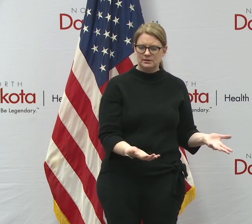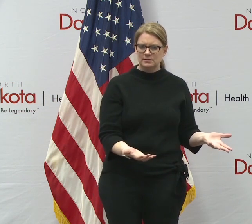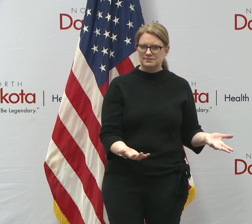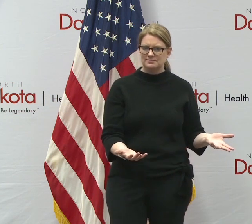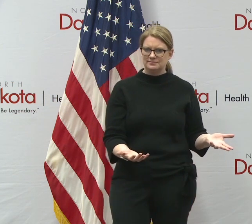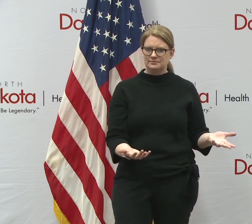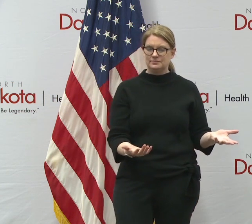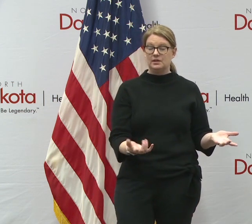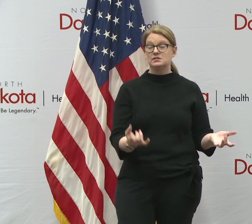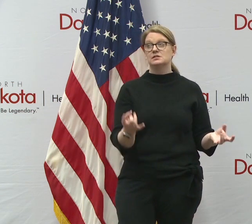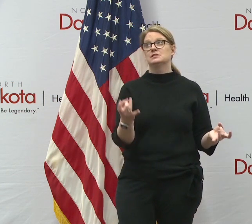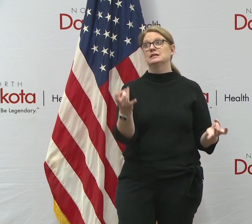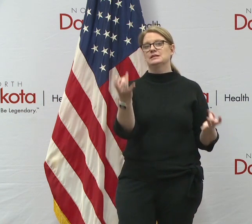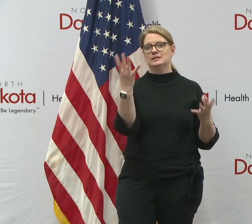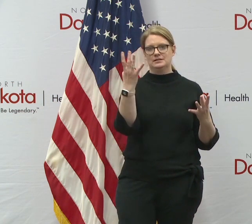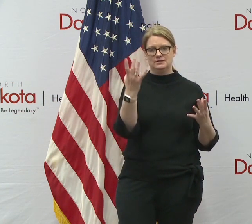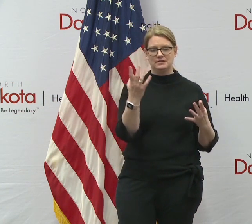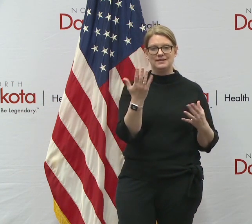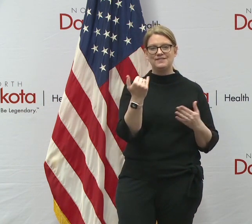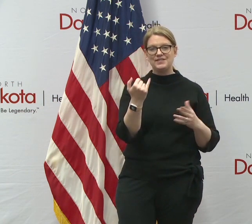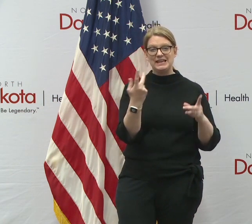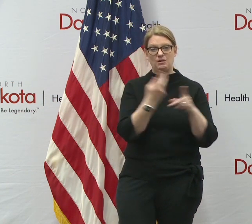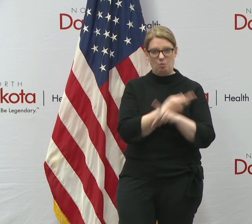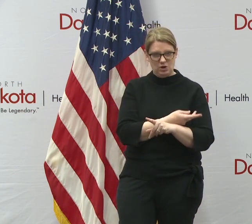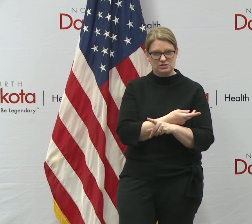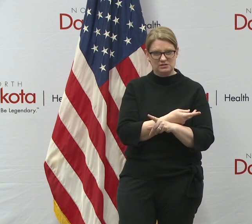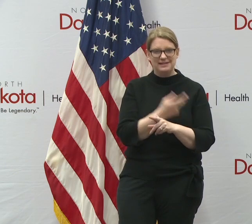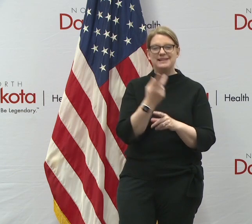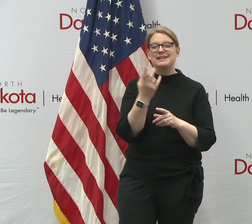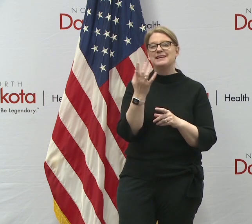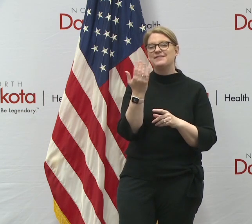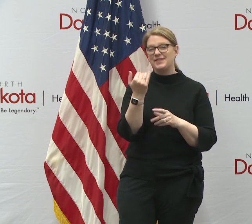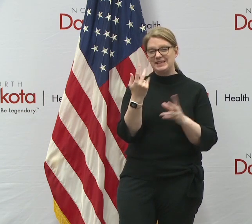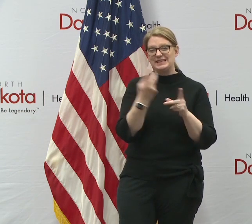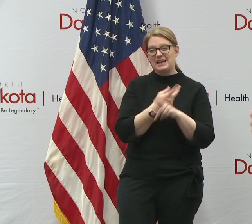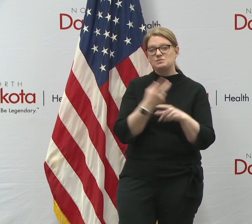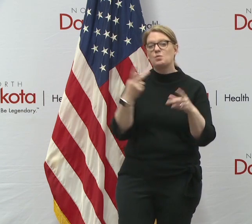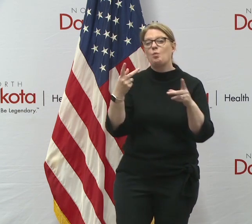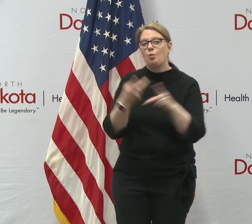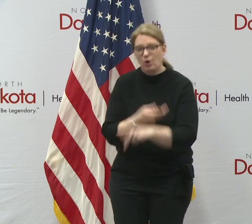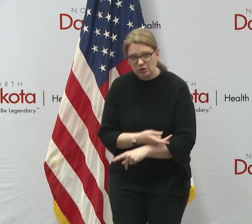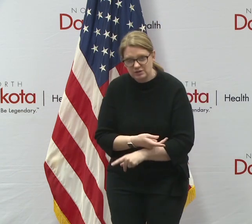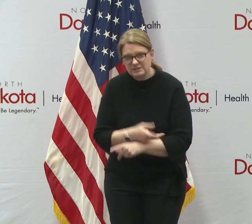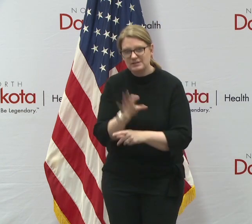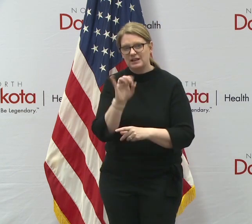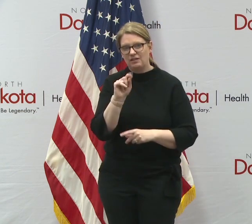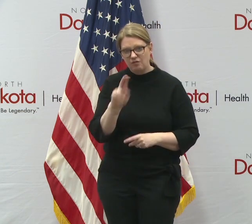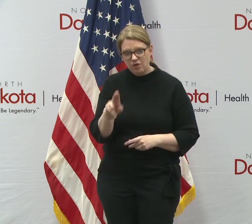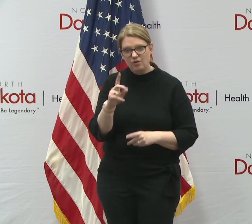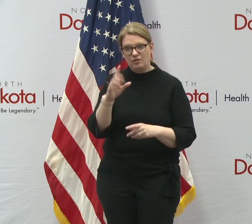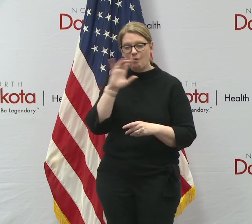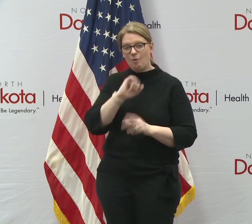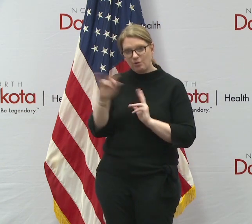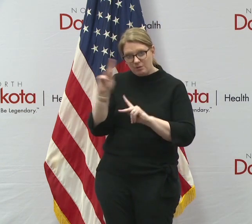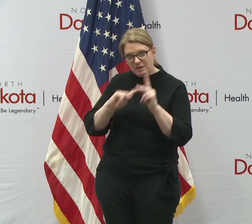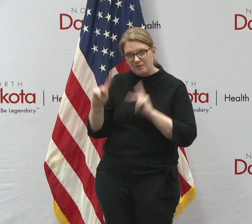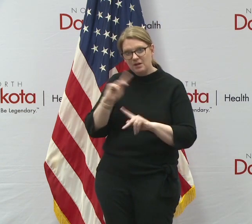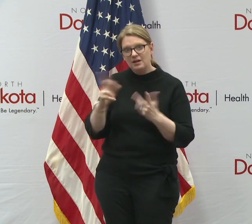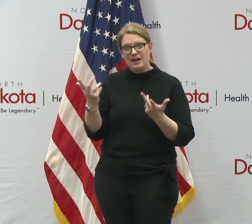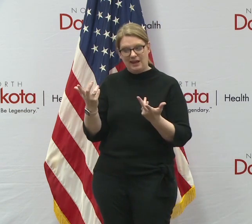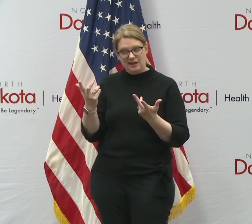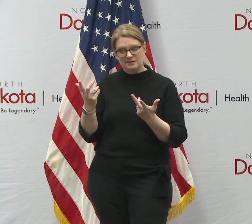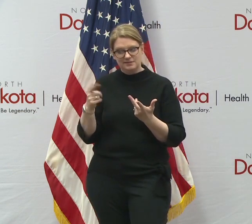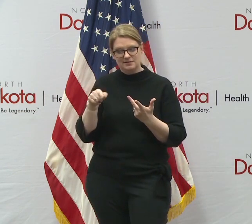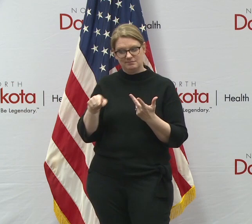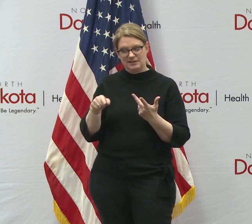is a deadly disease, 15 times more deadly than the flu for people that are older and have underlying health conditions, but a beautiful thing.